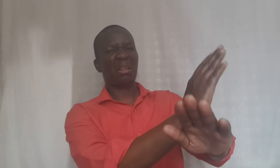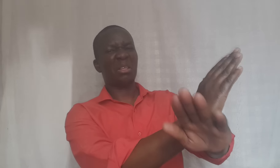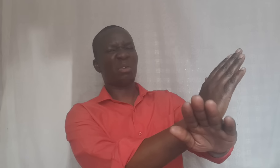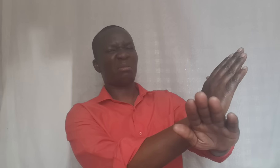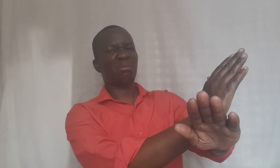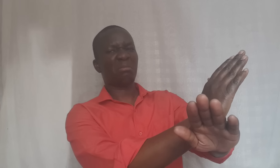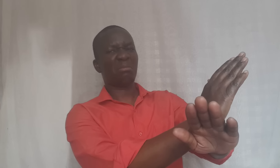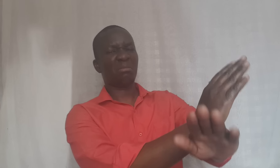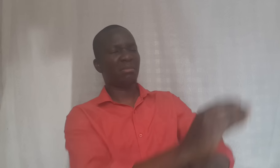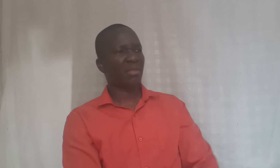This one.